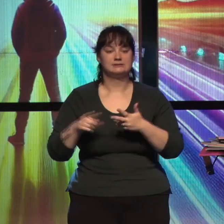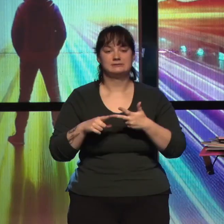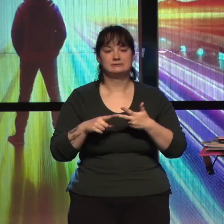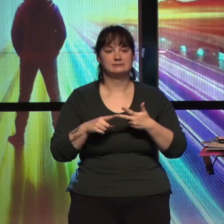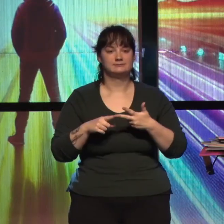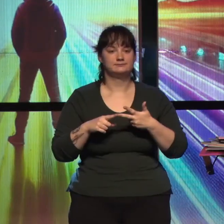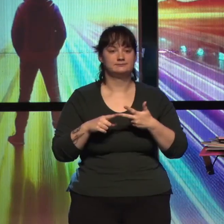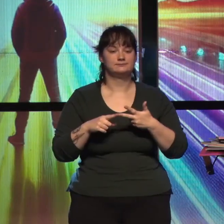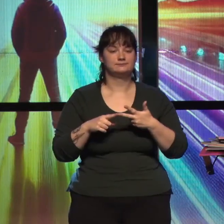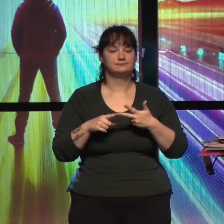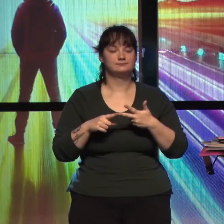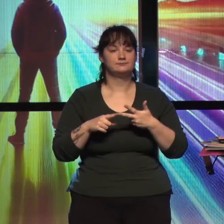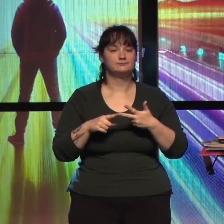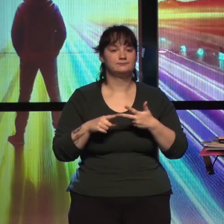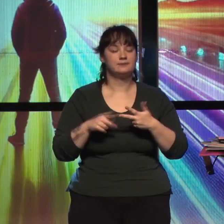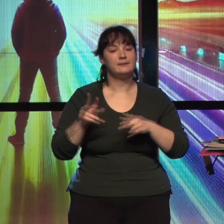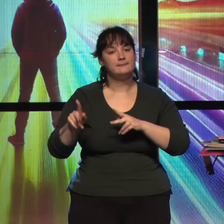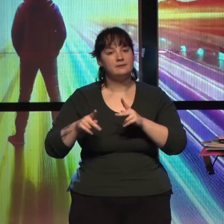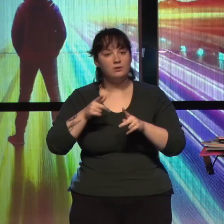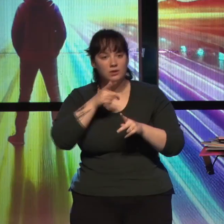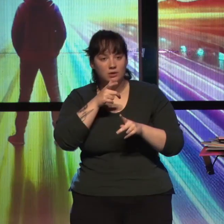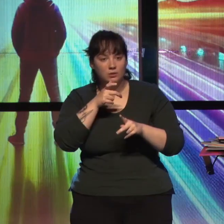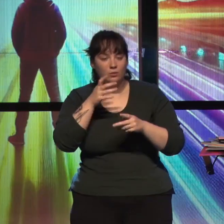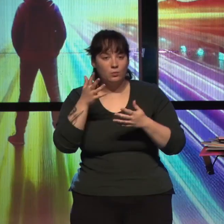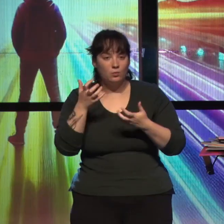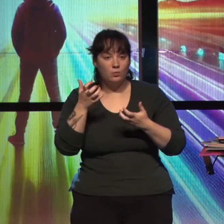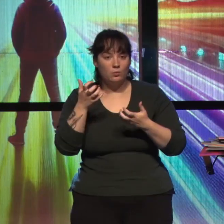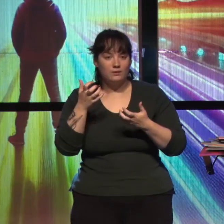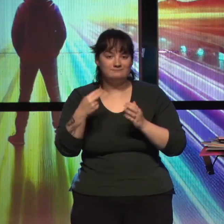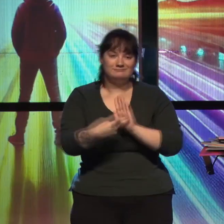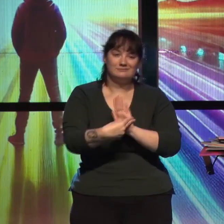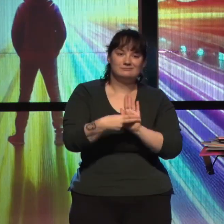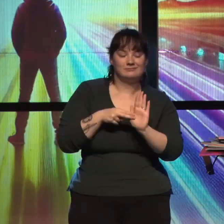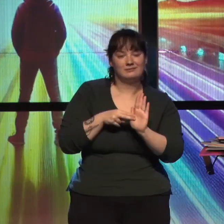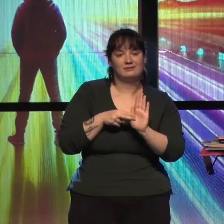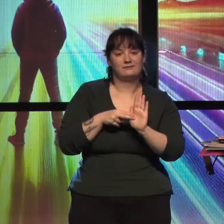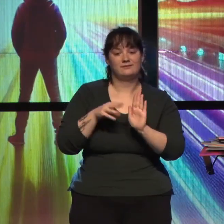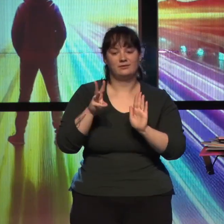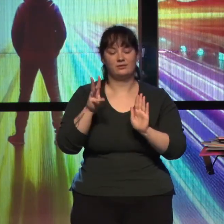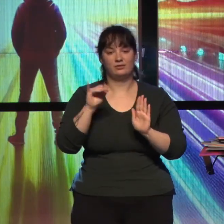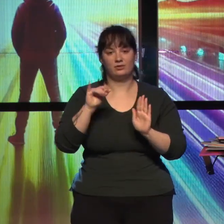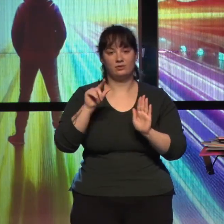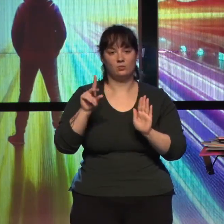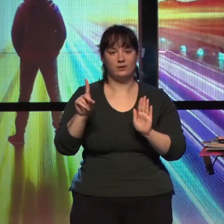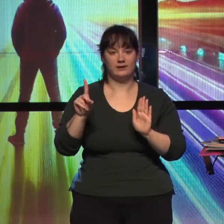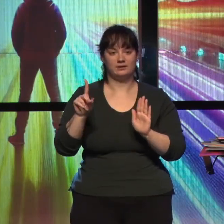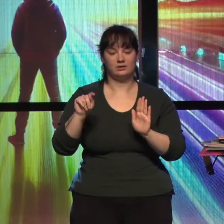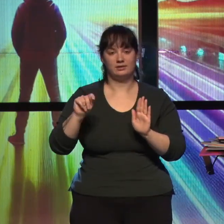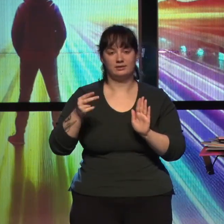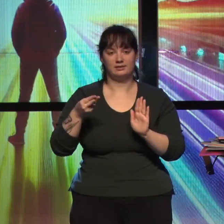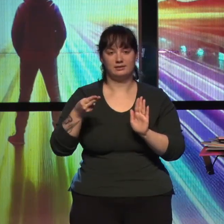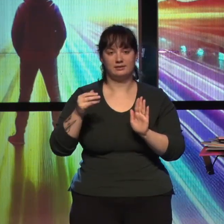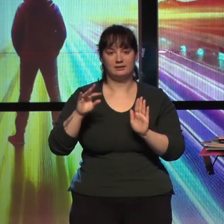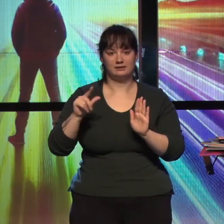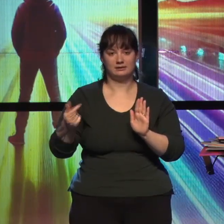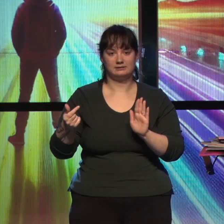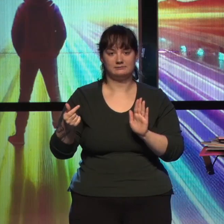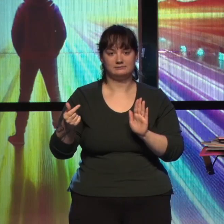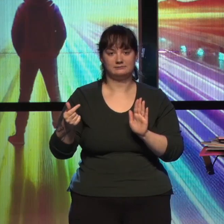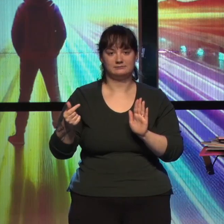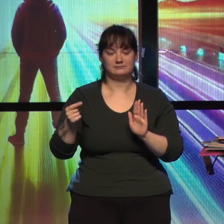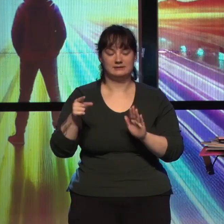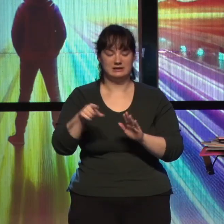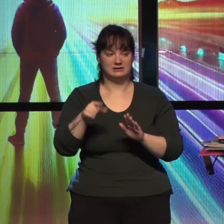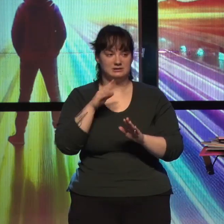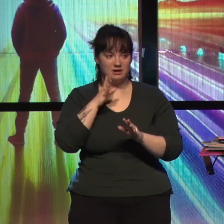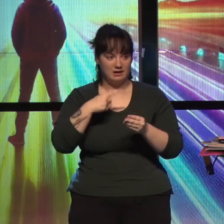who chooses to have the mark of the wild thing. Some of you just had shivers go up your spine. You're like, he's talking about the mark of the